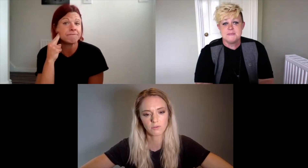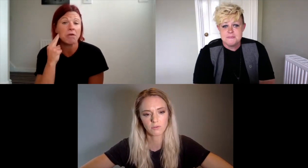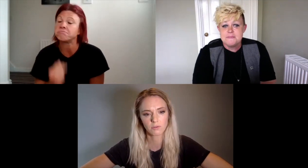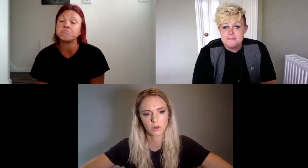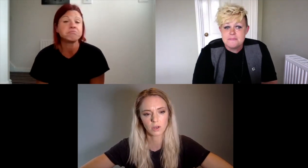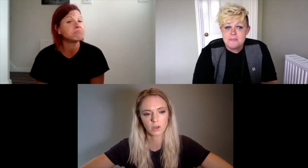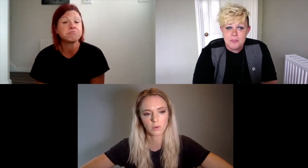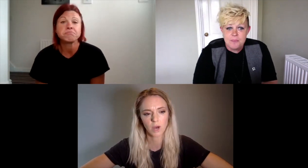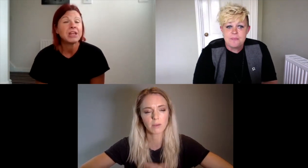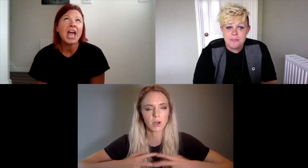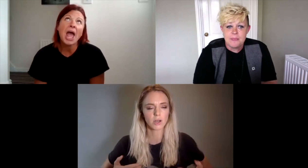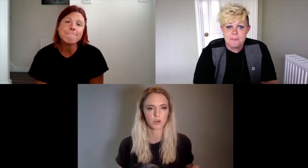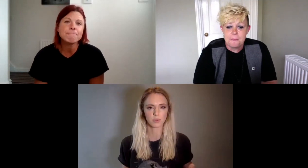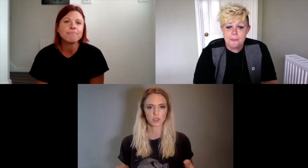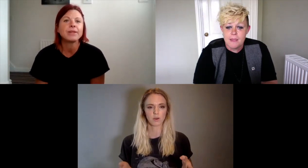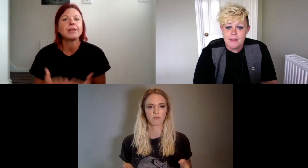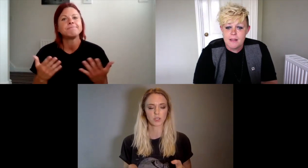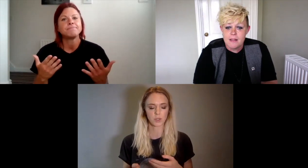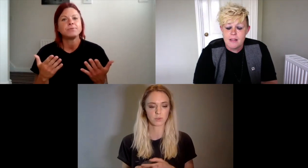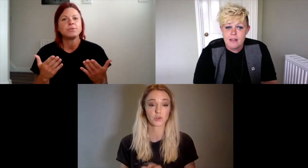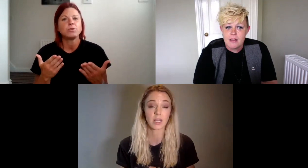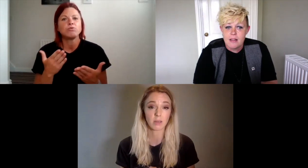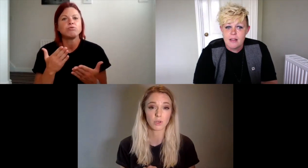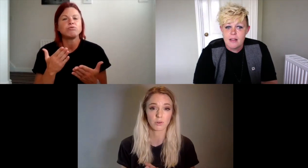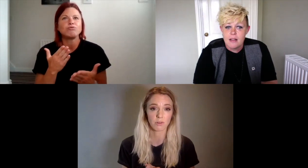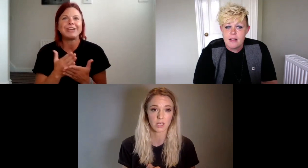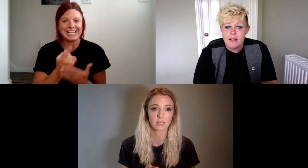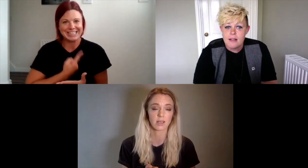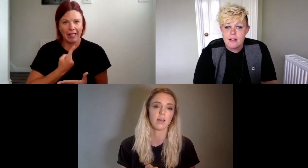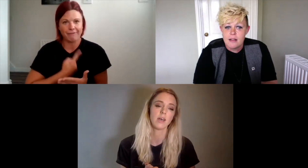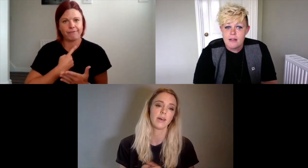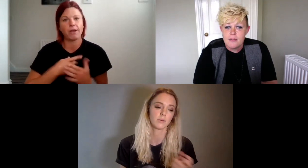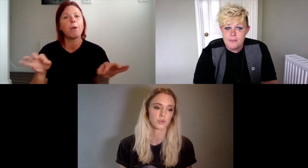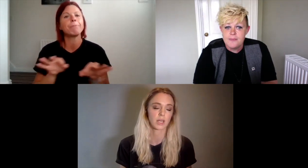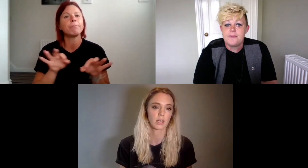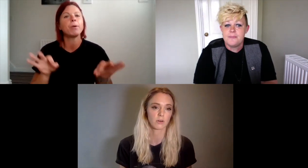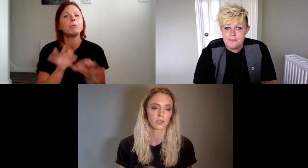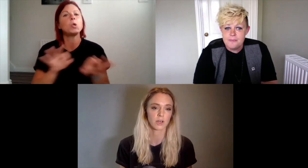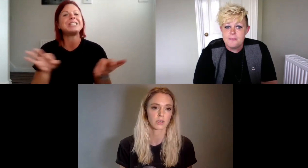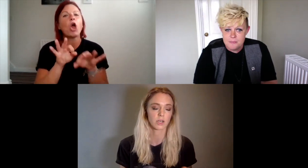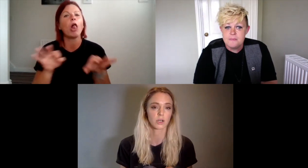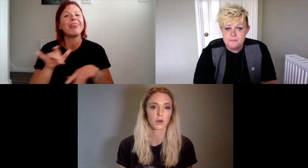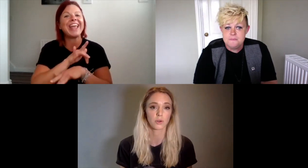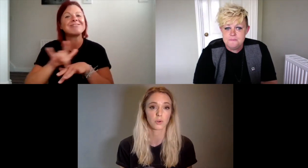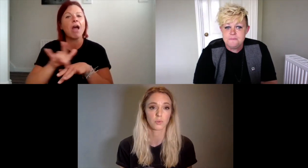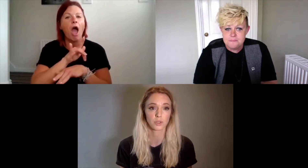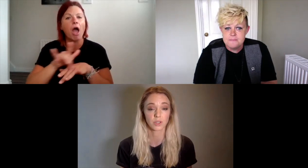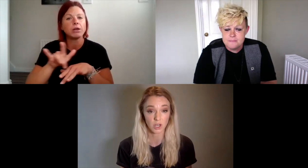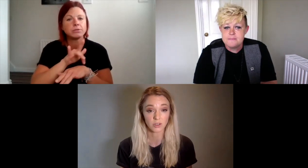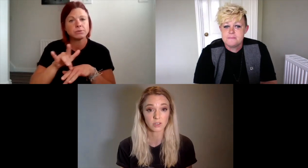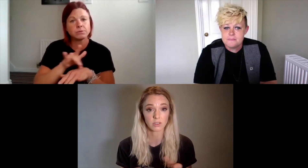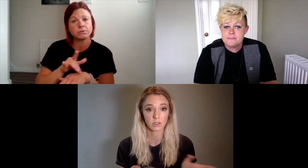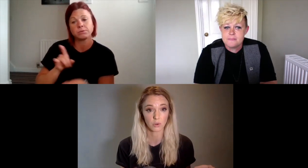of had my eyes open to it first when I was training in musical theatre, and I was training alongside a girl who was